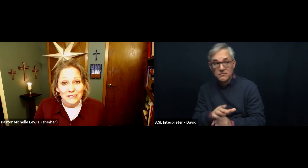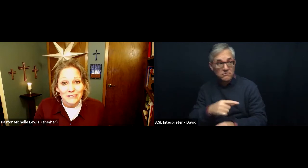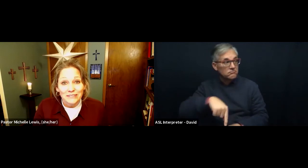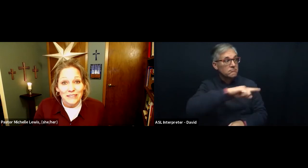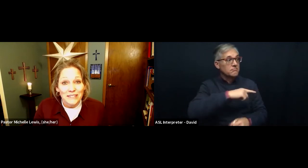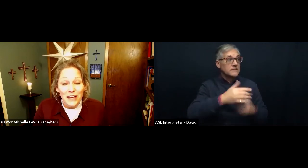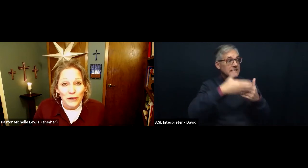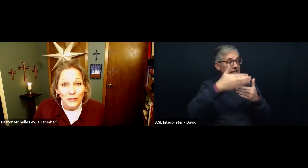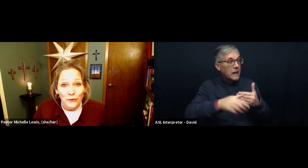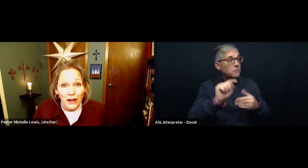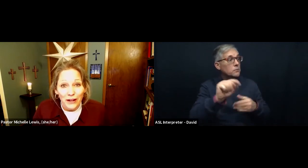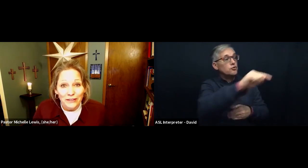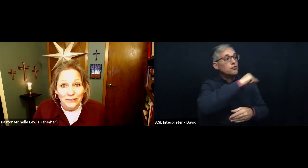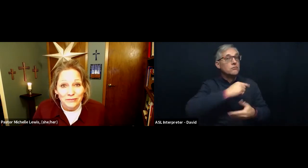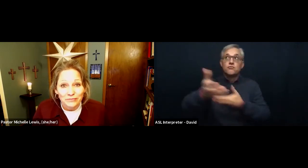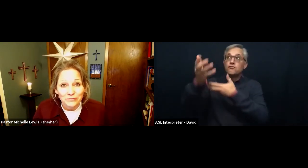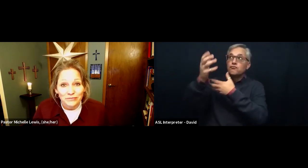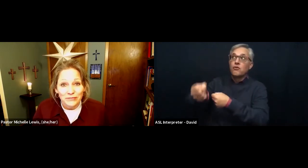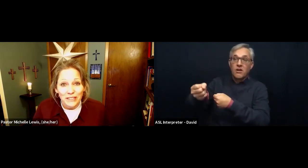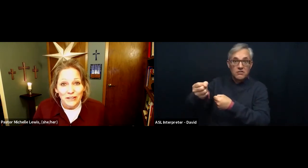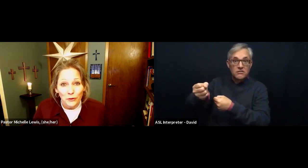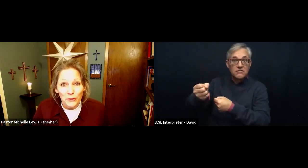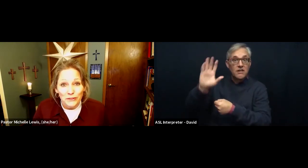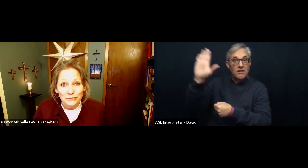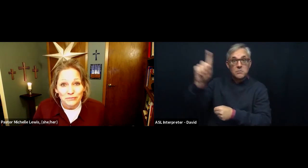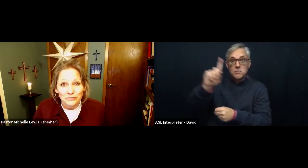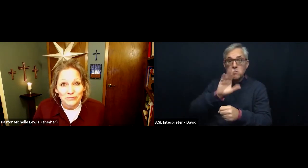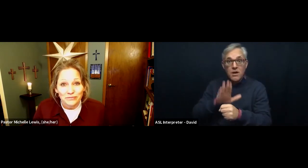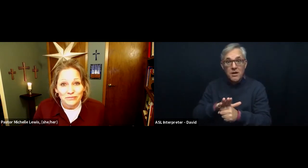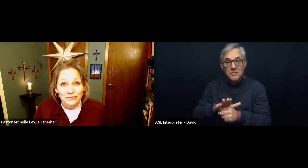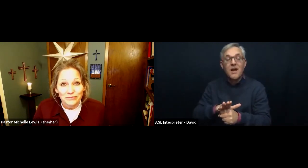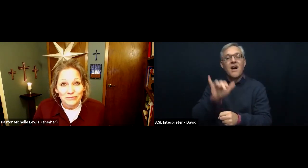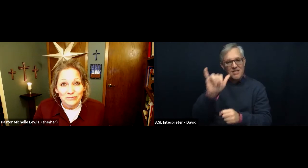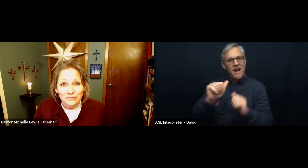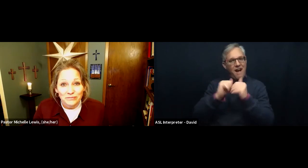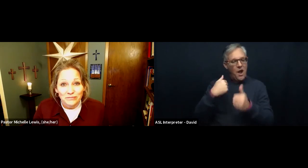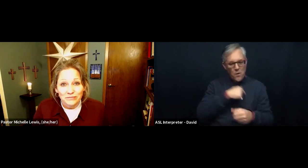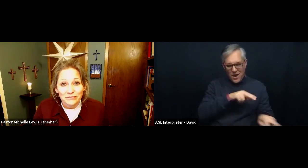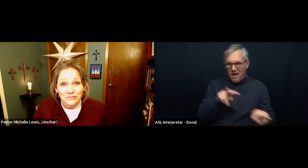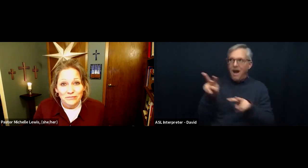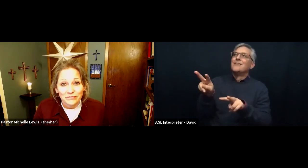that is how we know God in our world.